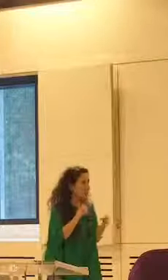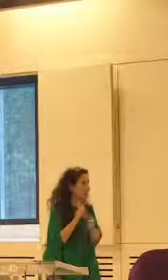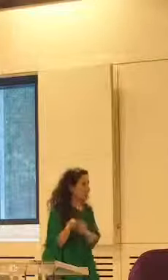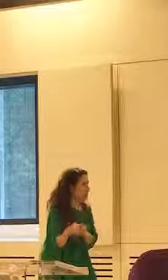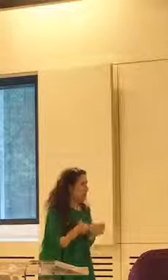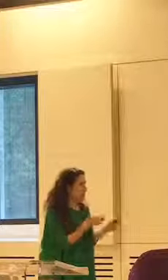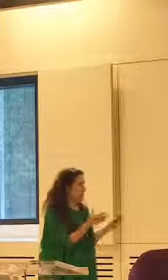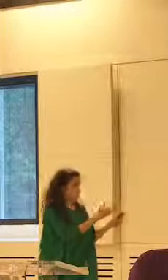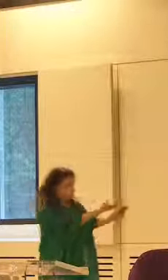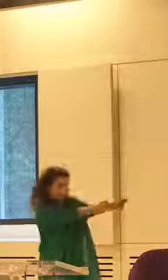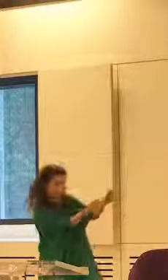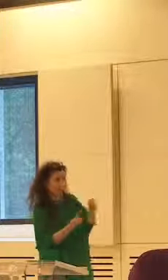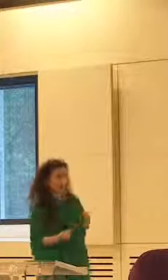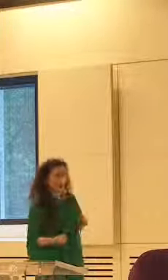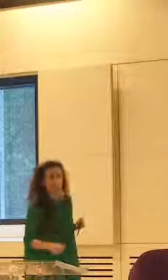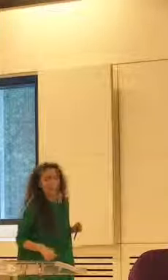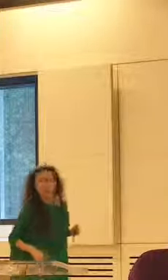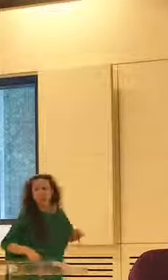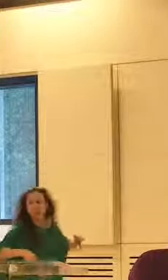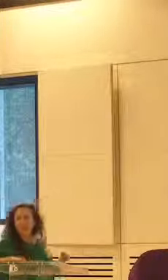So anybody wants to respond?